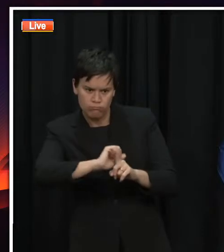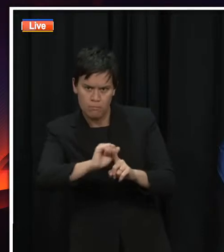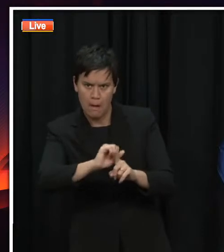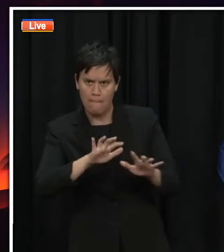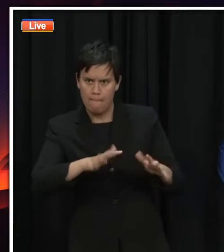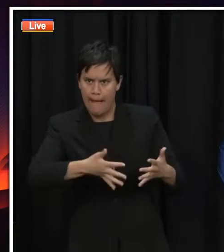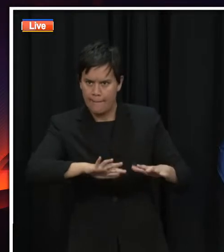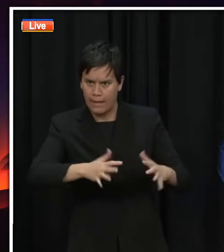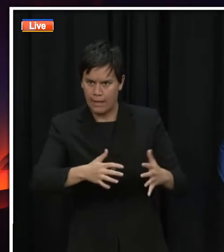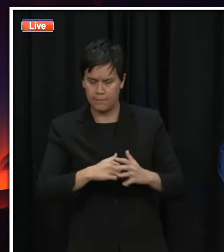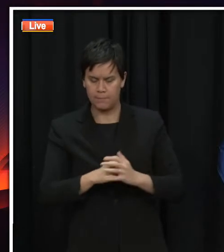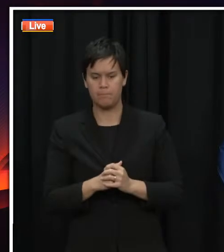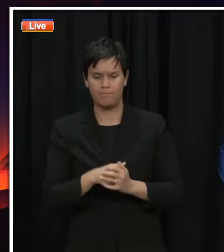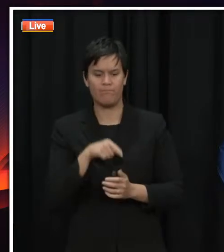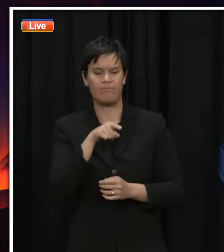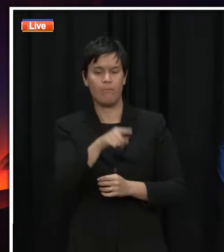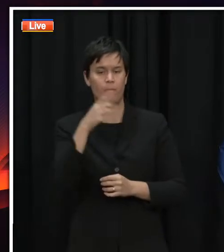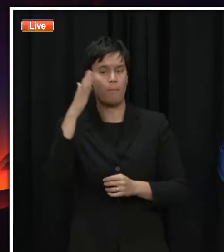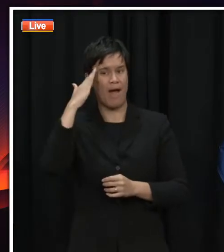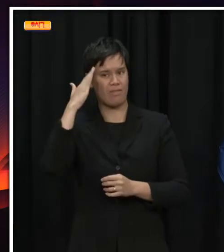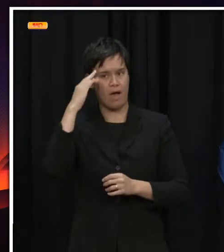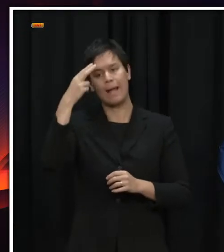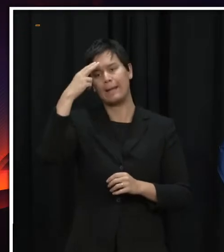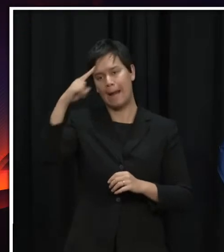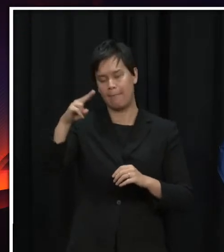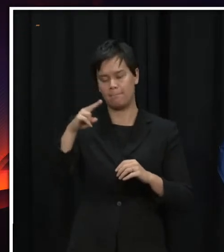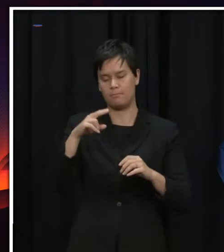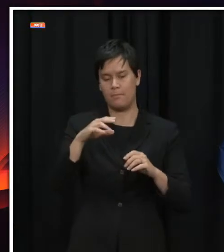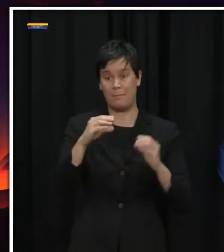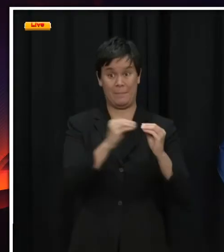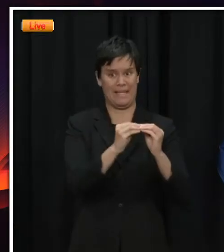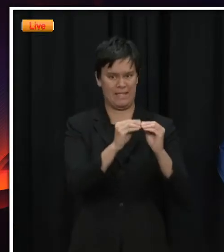to Case B. Overall, the early report is that